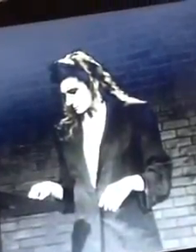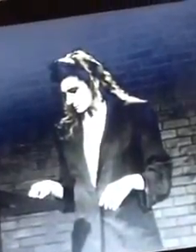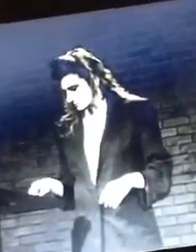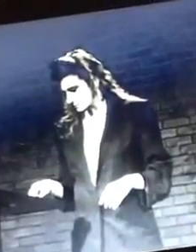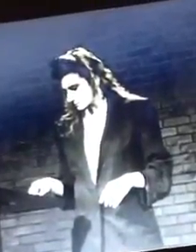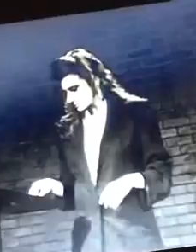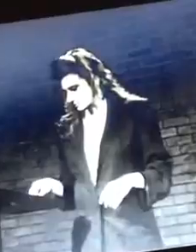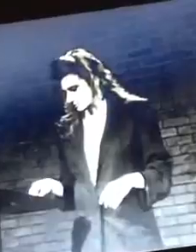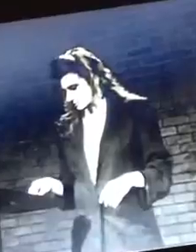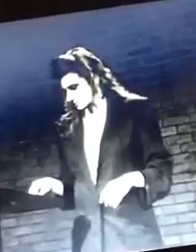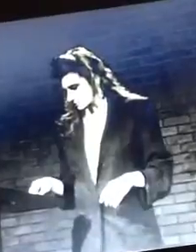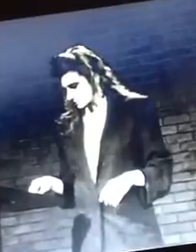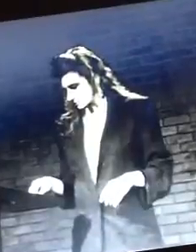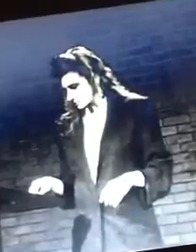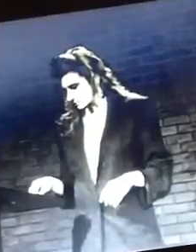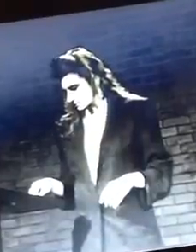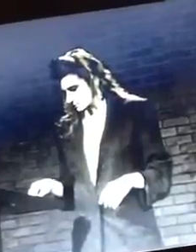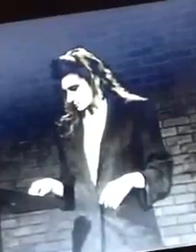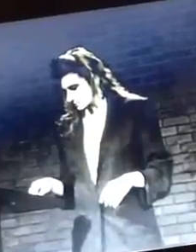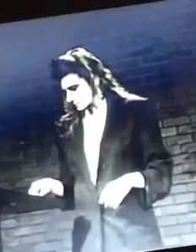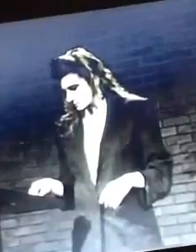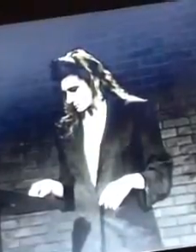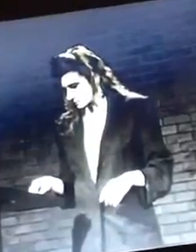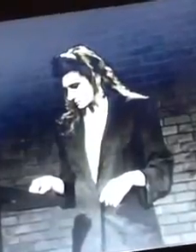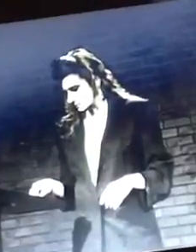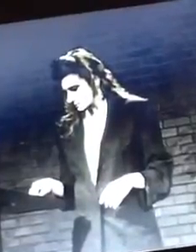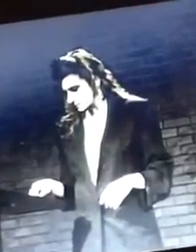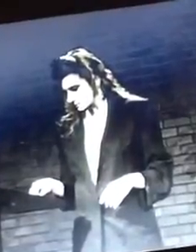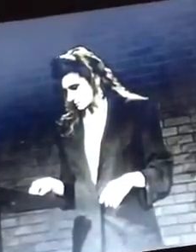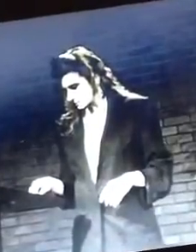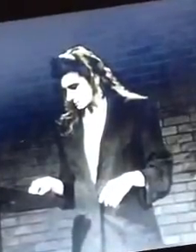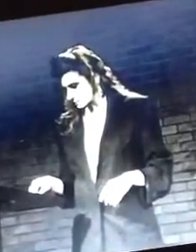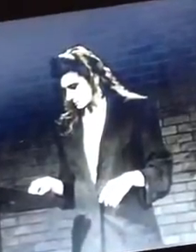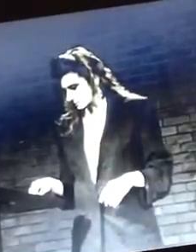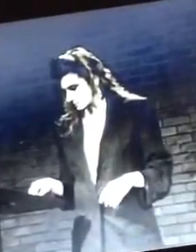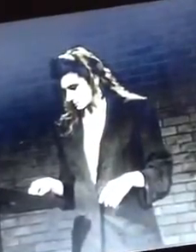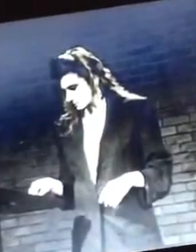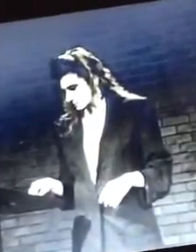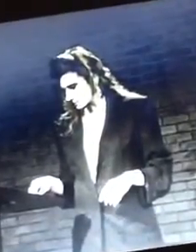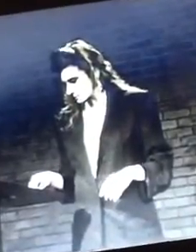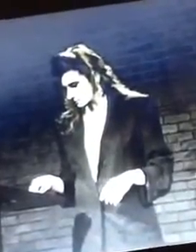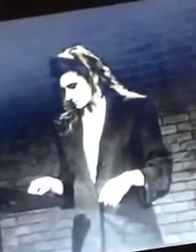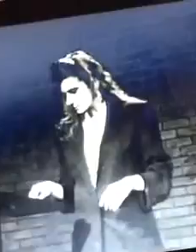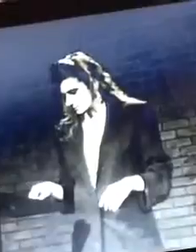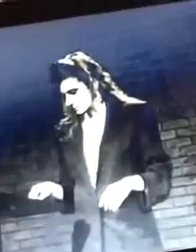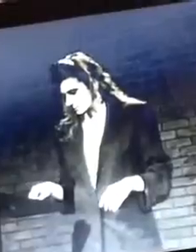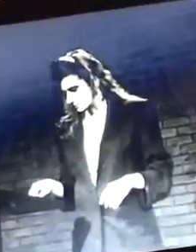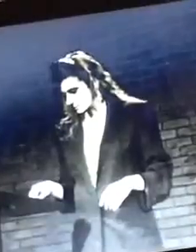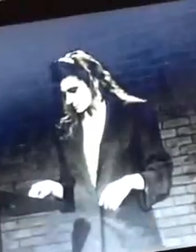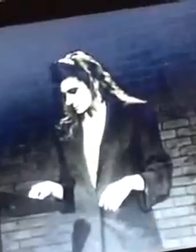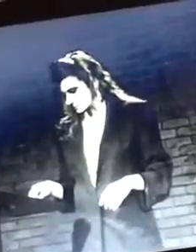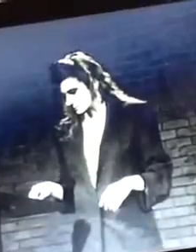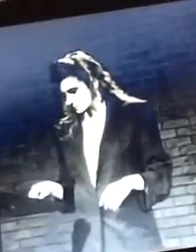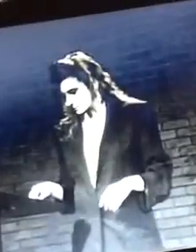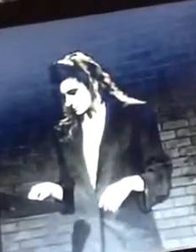the deaf individual themselves. Maybe one deaf individual is placed in a situation where they need an interpreter, or